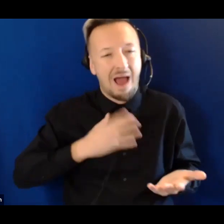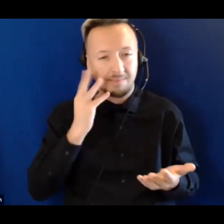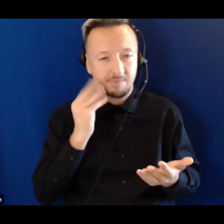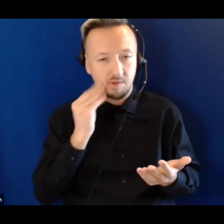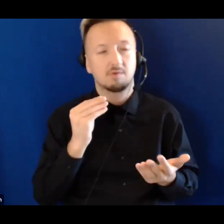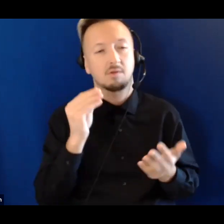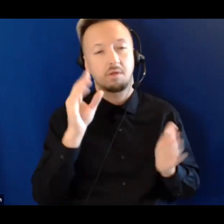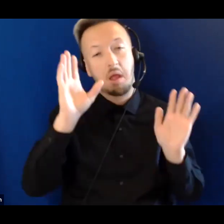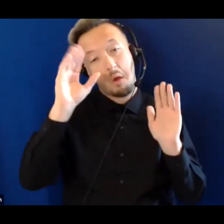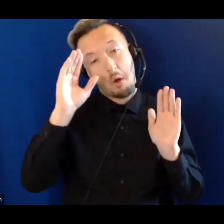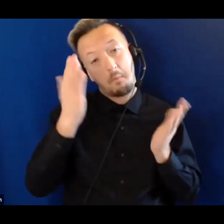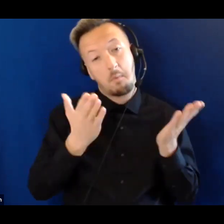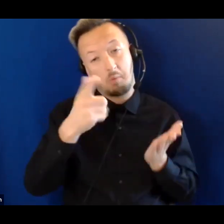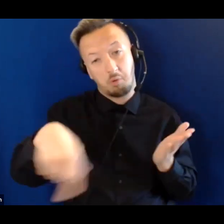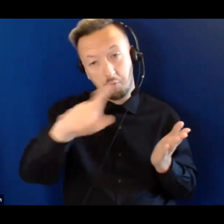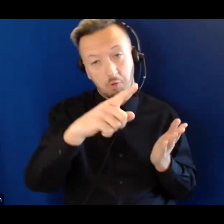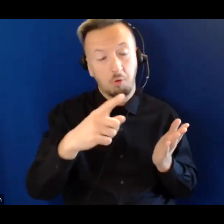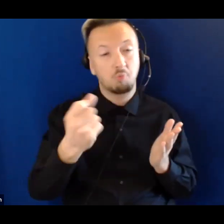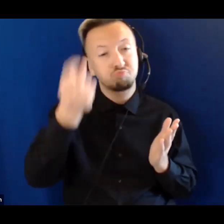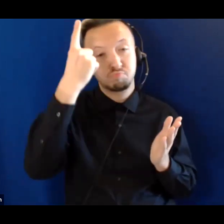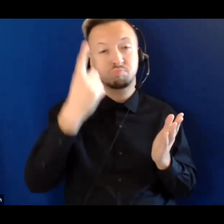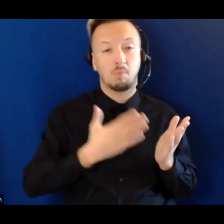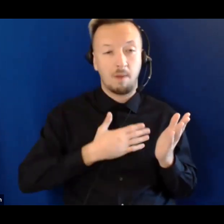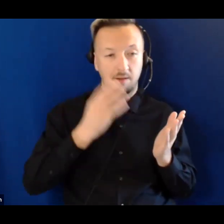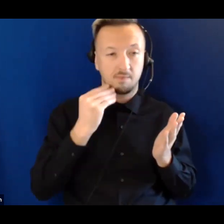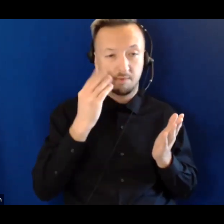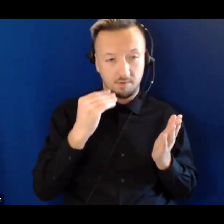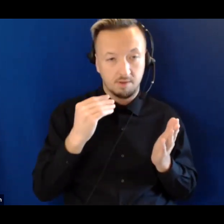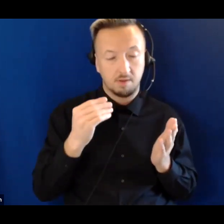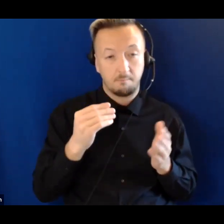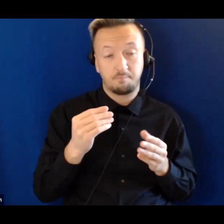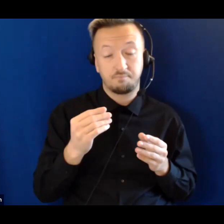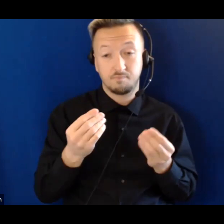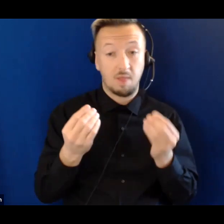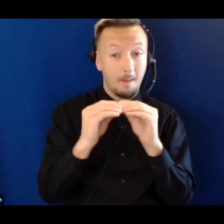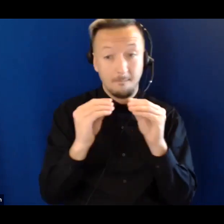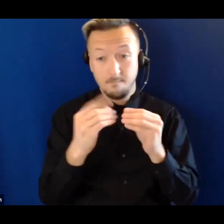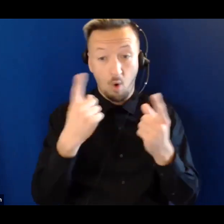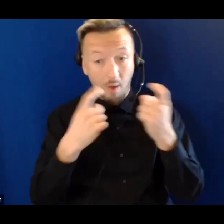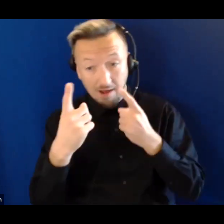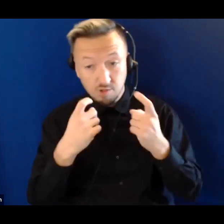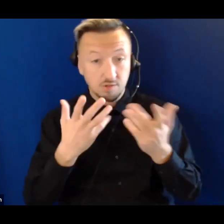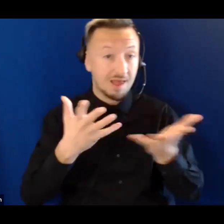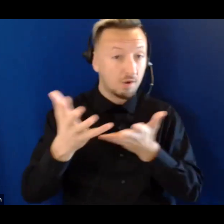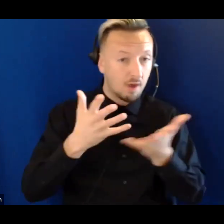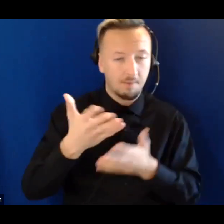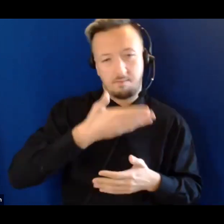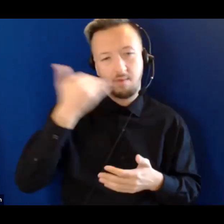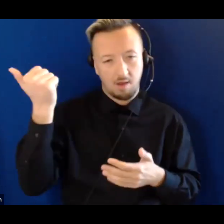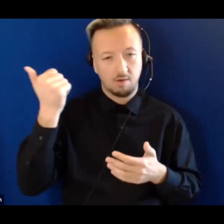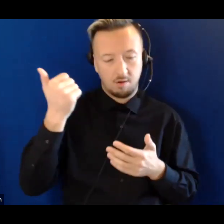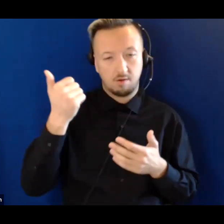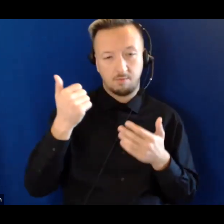some folks out there. I will also say, the more questions we get, the more interaction we get, the more we're able to